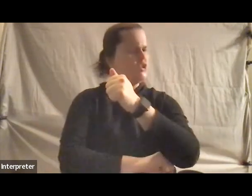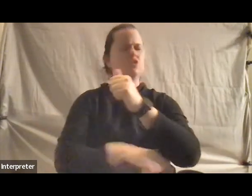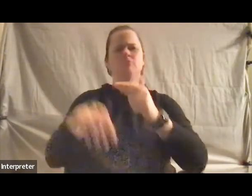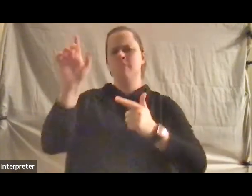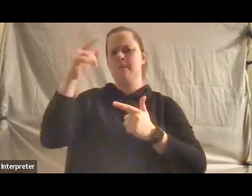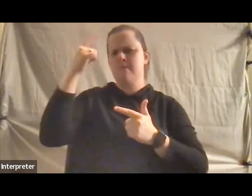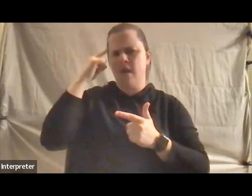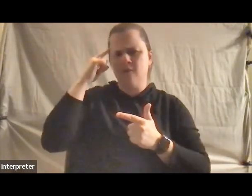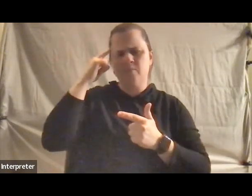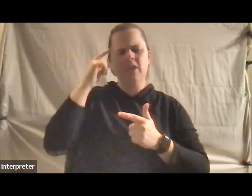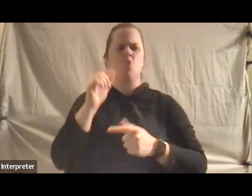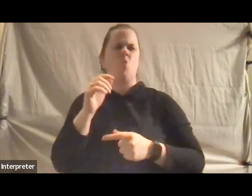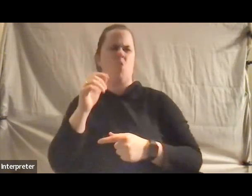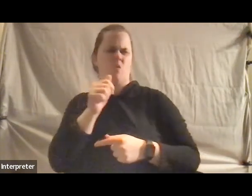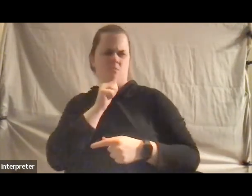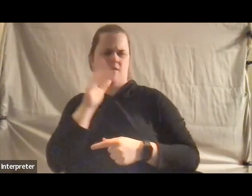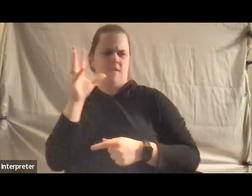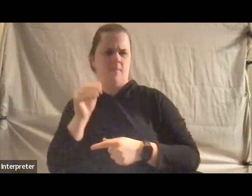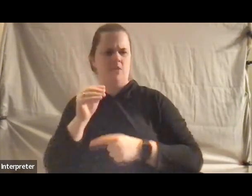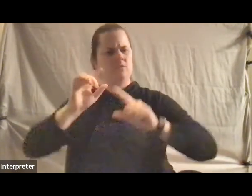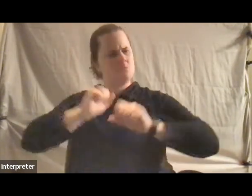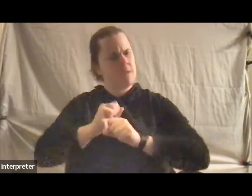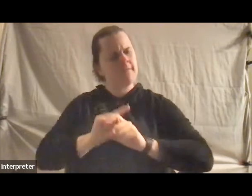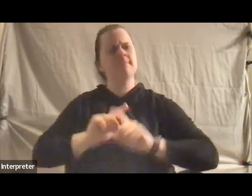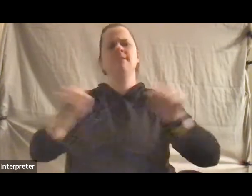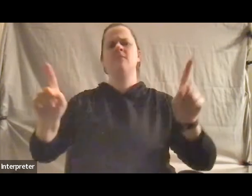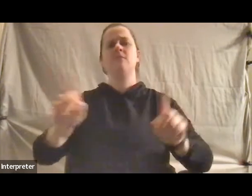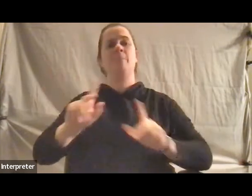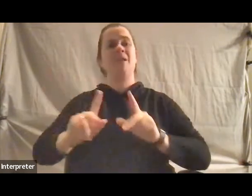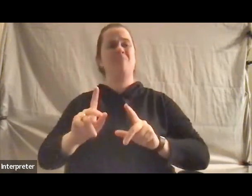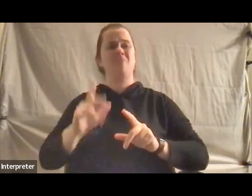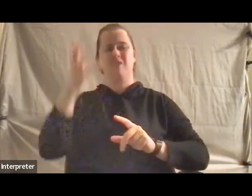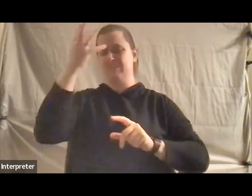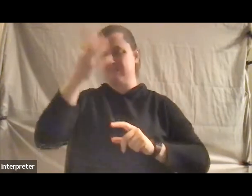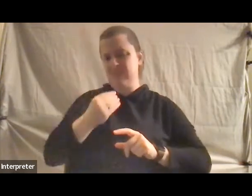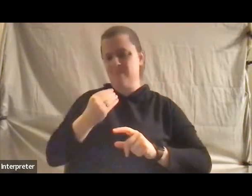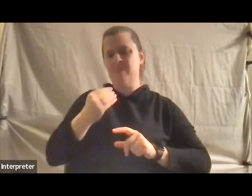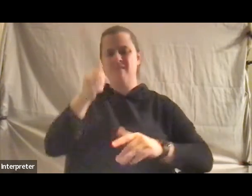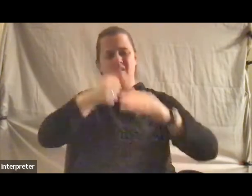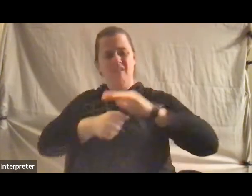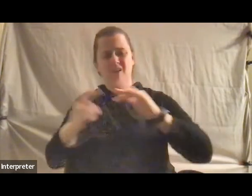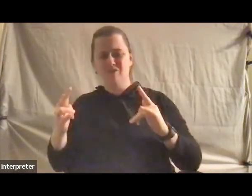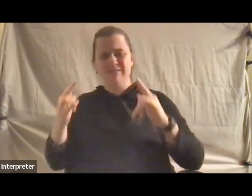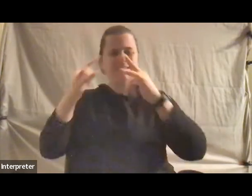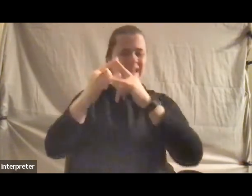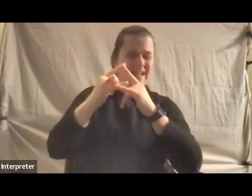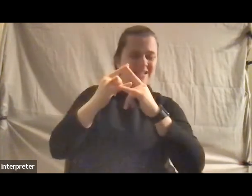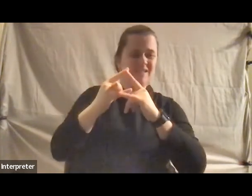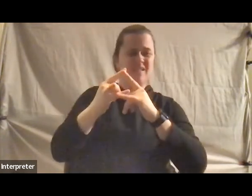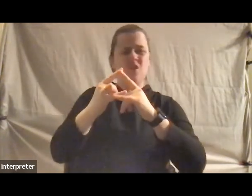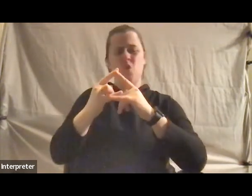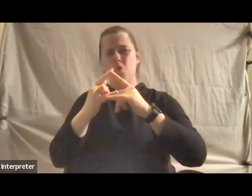a difference. The people sleeping under tents, tarps, or makeshift